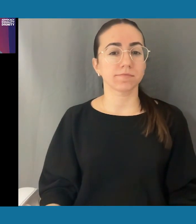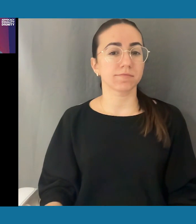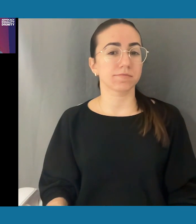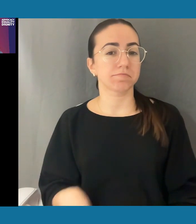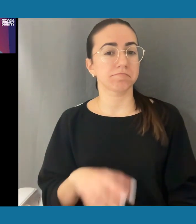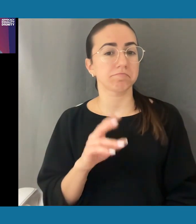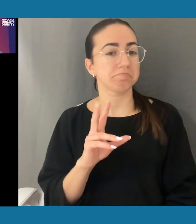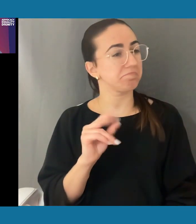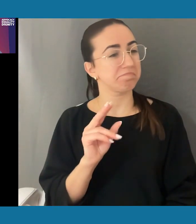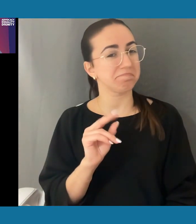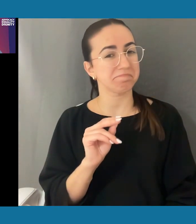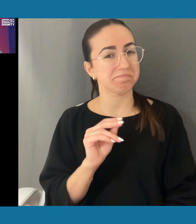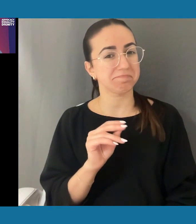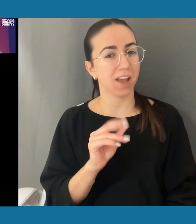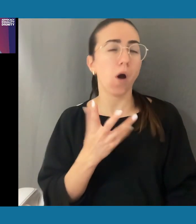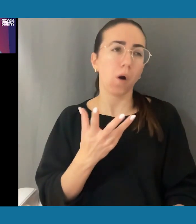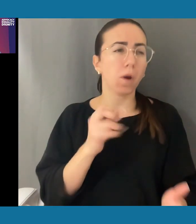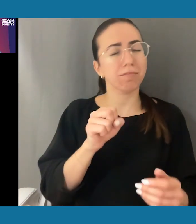Sure, why not?